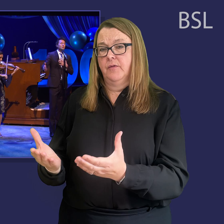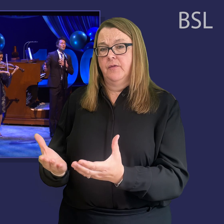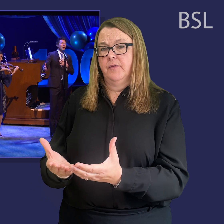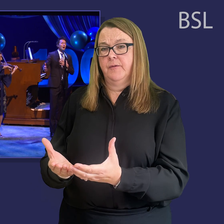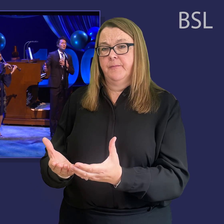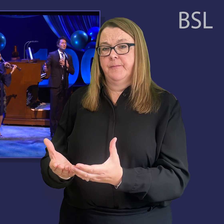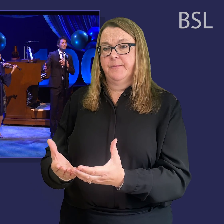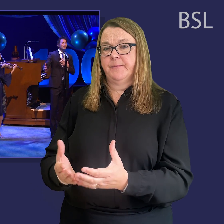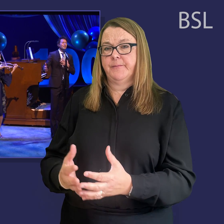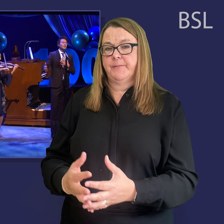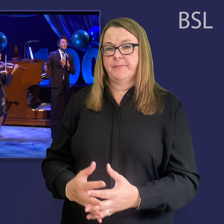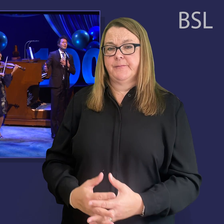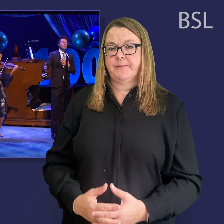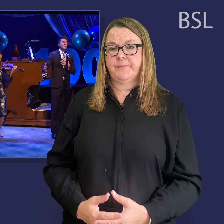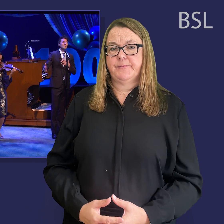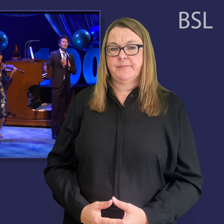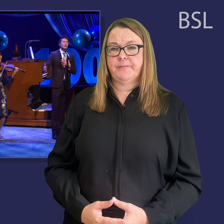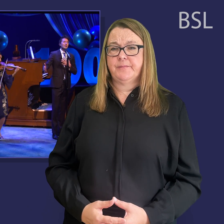thou shalt